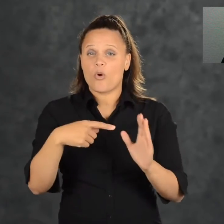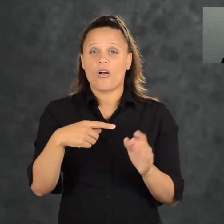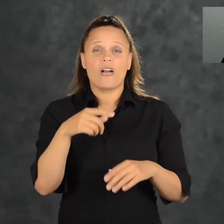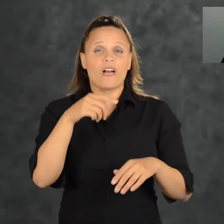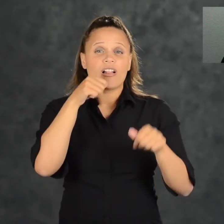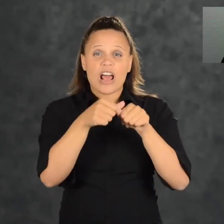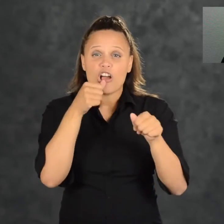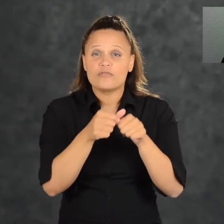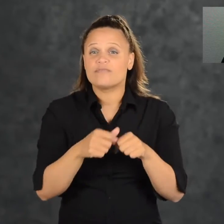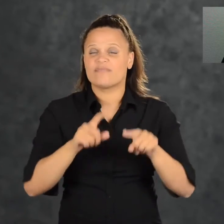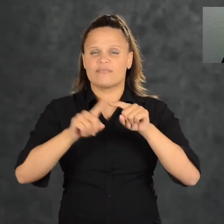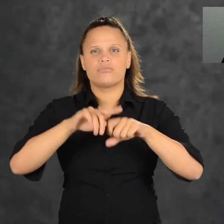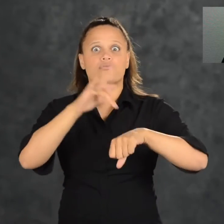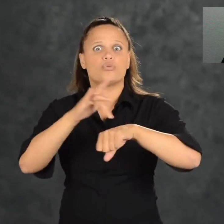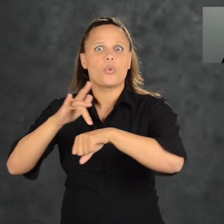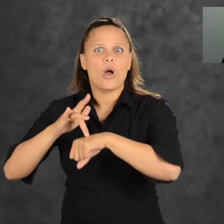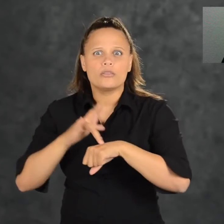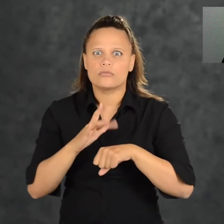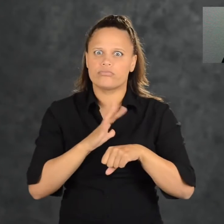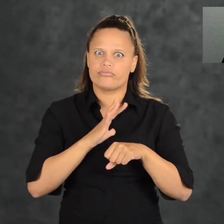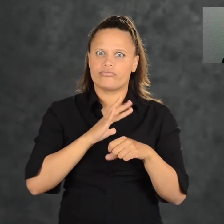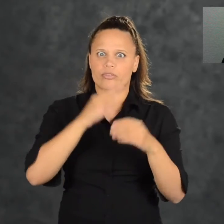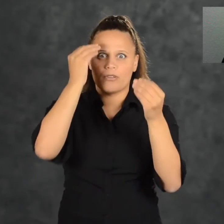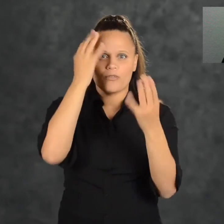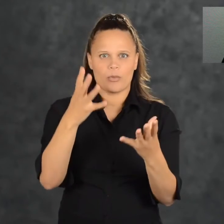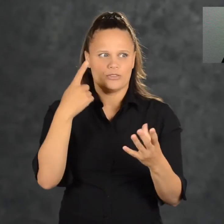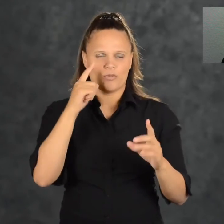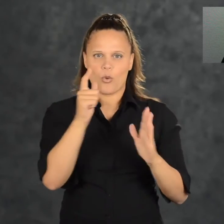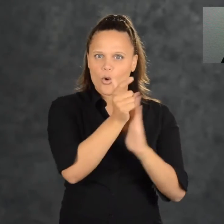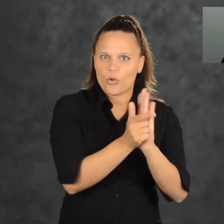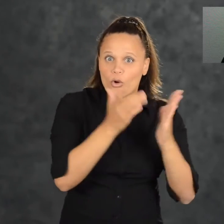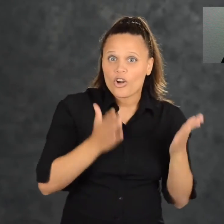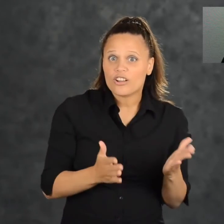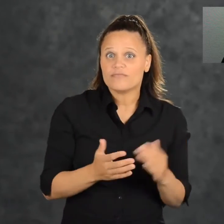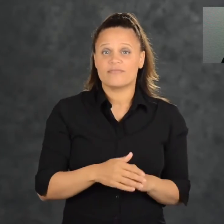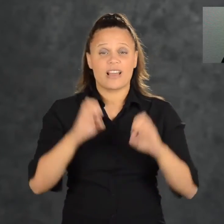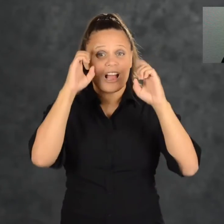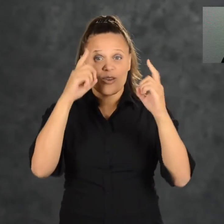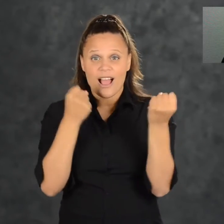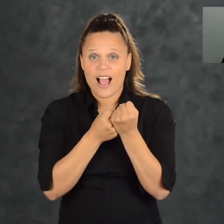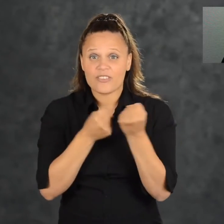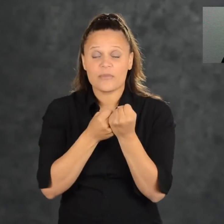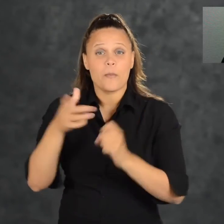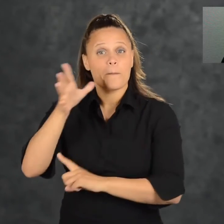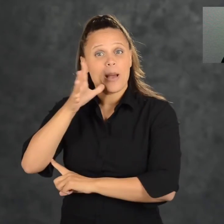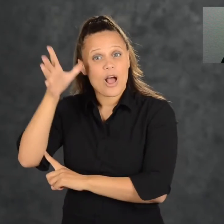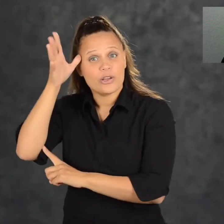legal information. For example, different letters they have, and